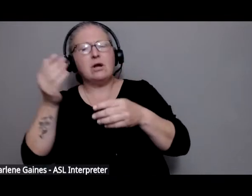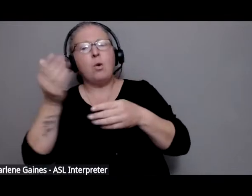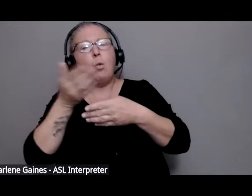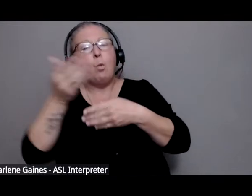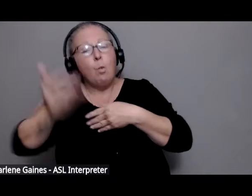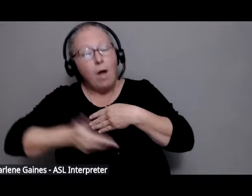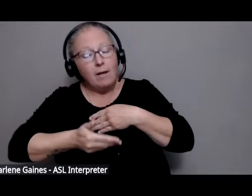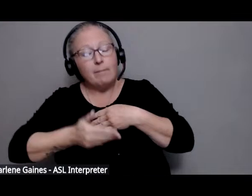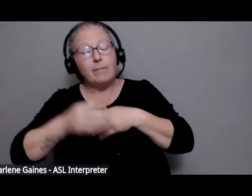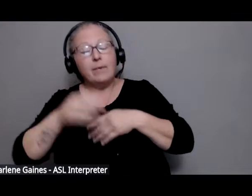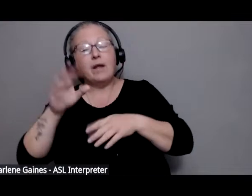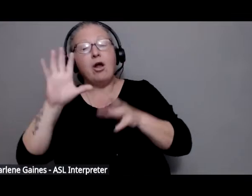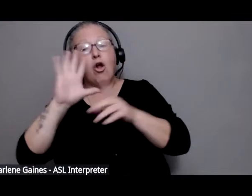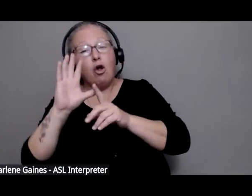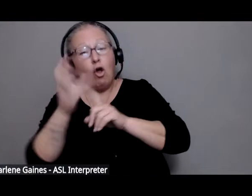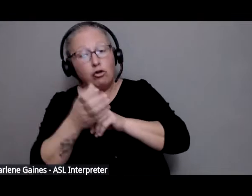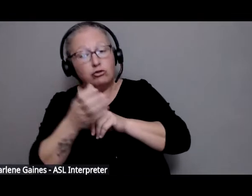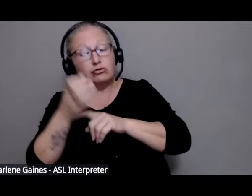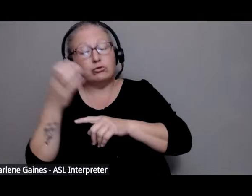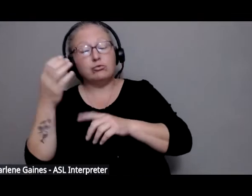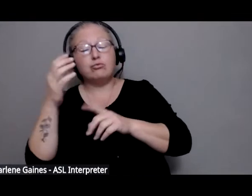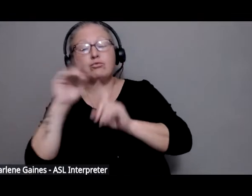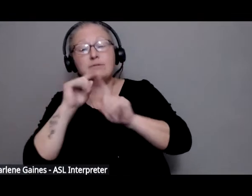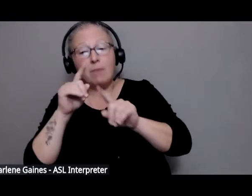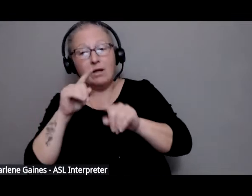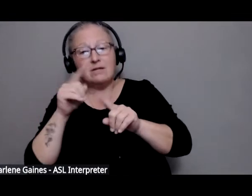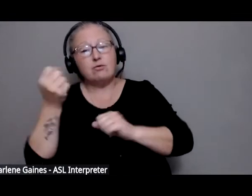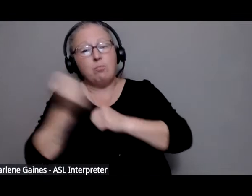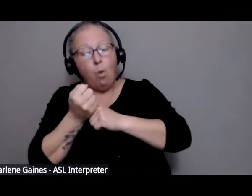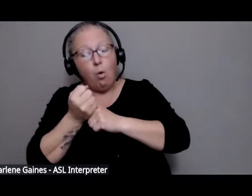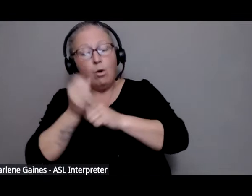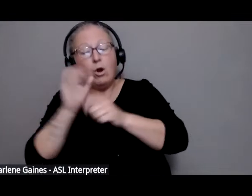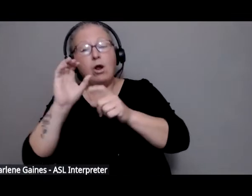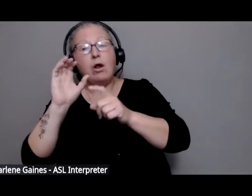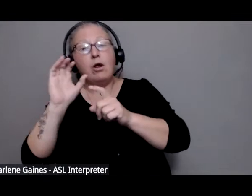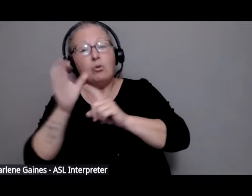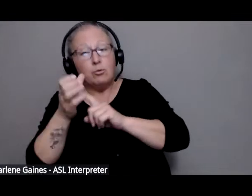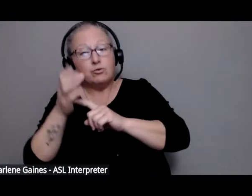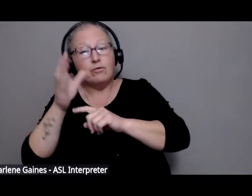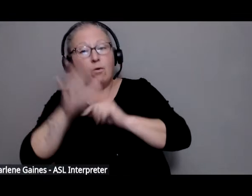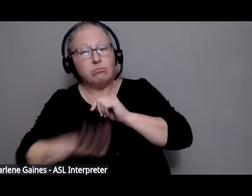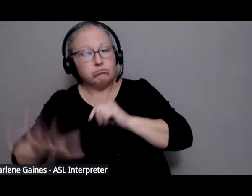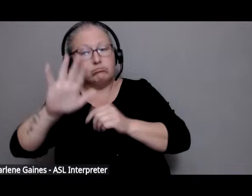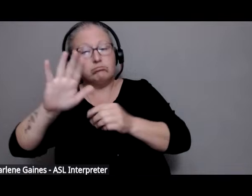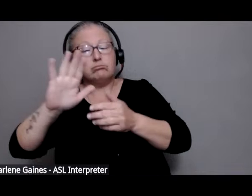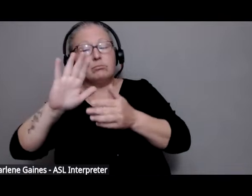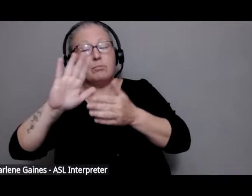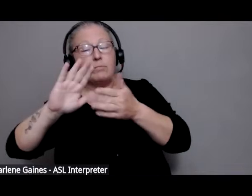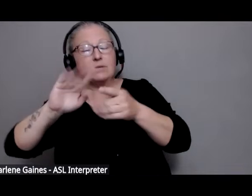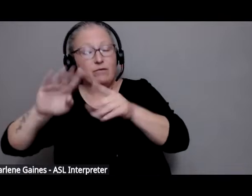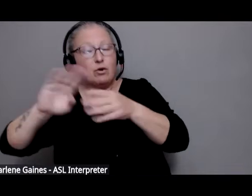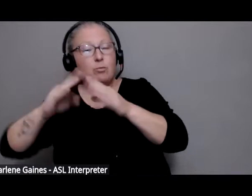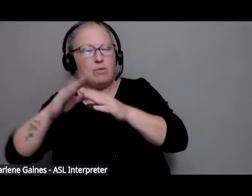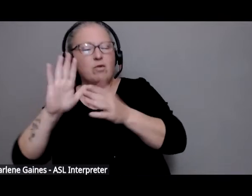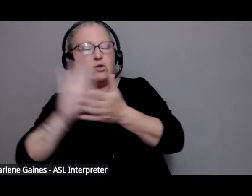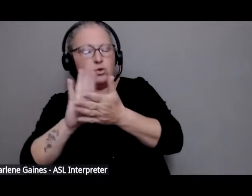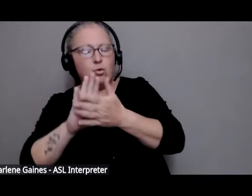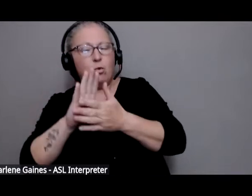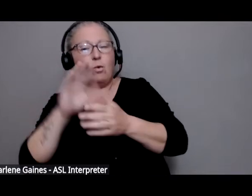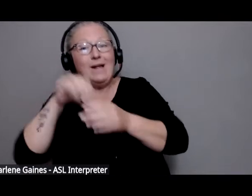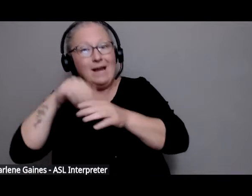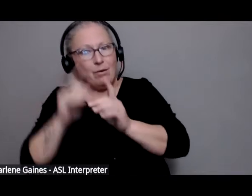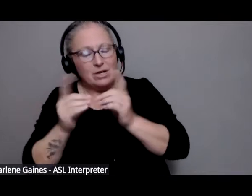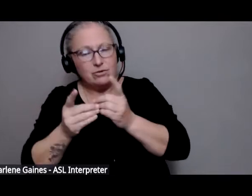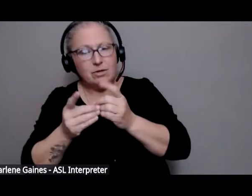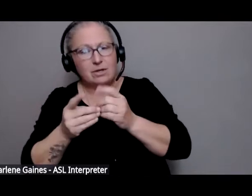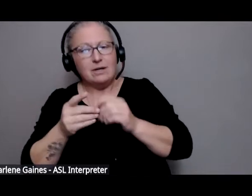culturally responsive, and supportive culture and community in our schools and across the district. Effective learning environments are created